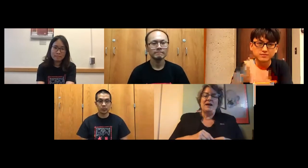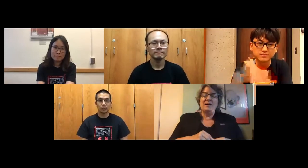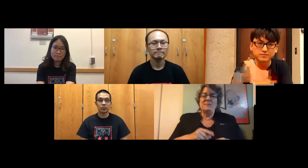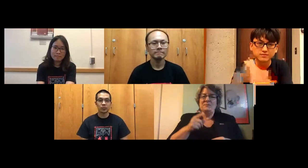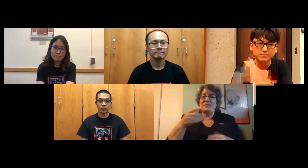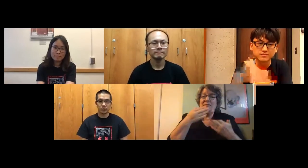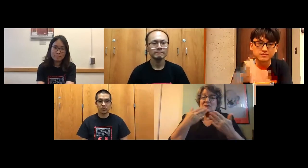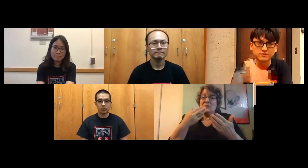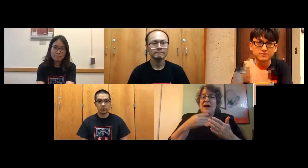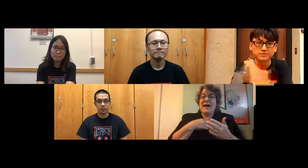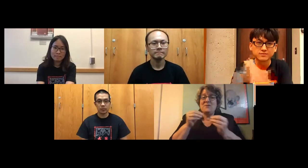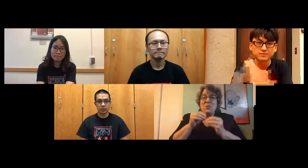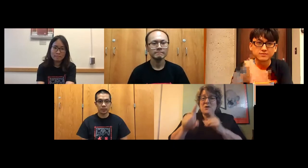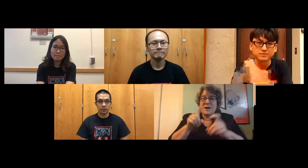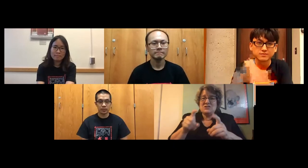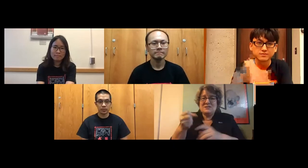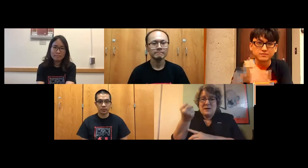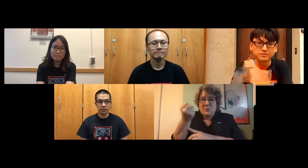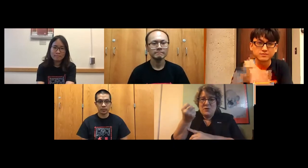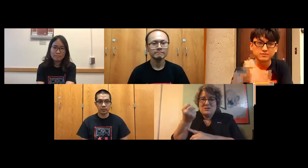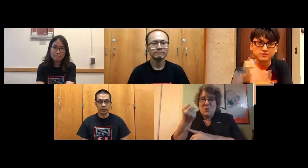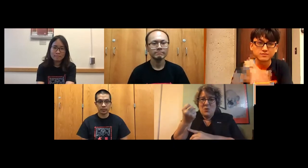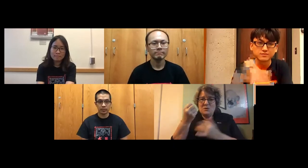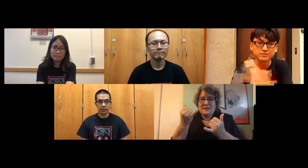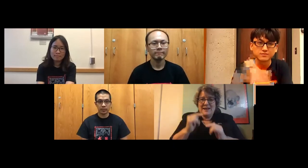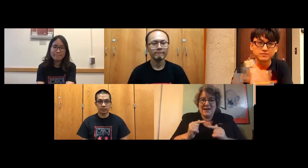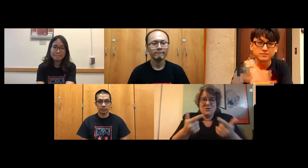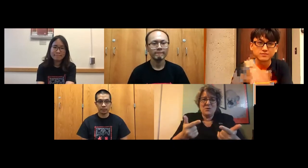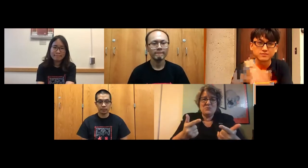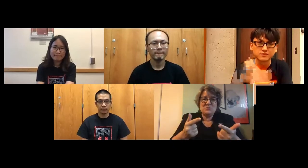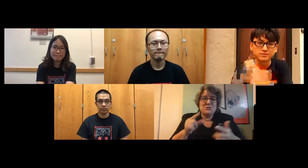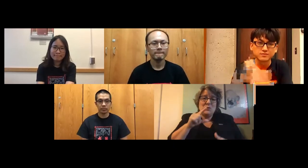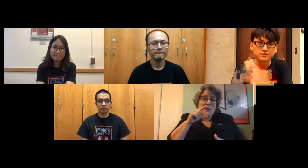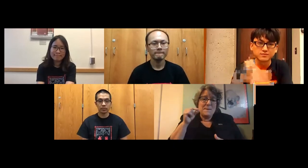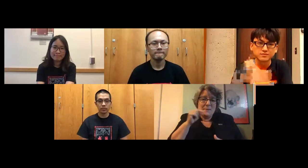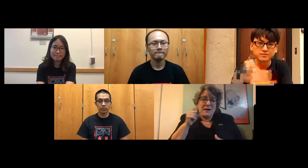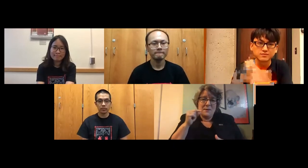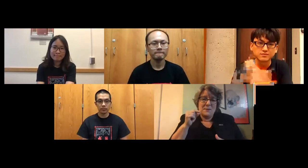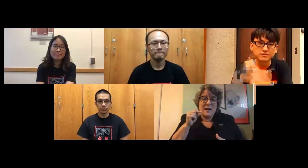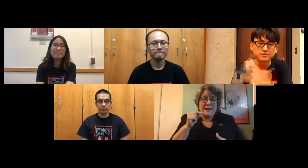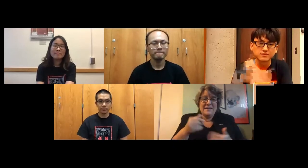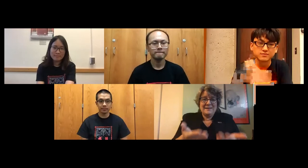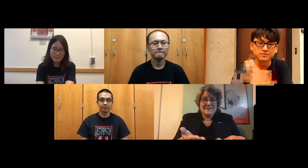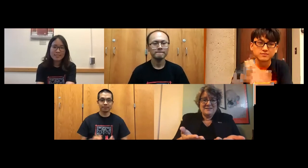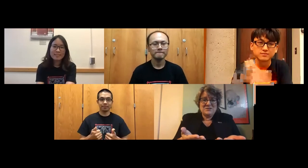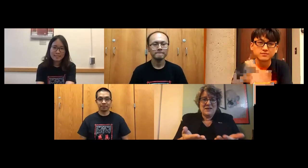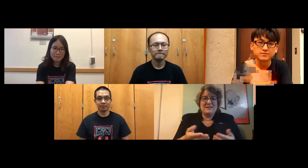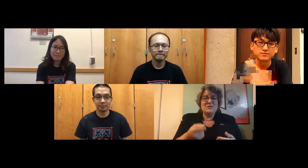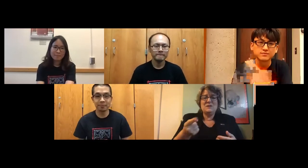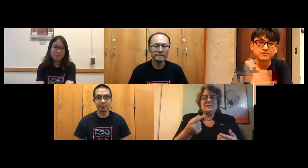said. Thank you. I have more questions, but I'm going to hold and now go to Mike so that you can